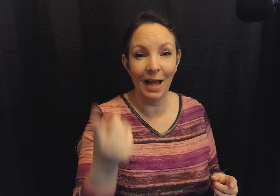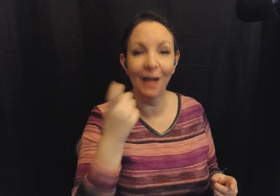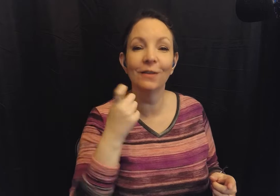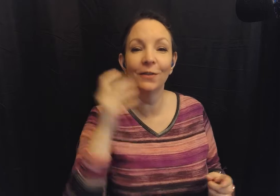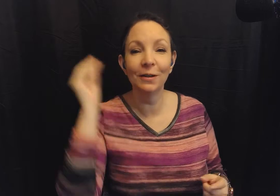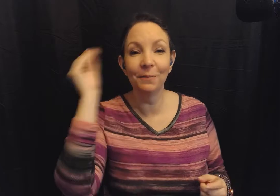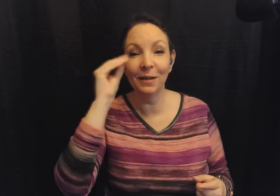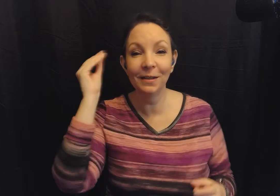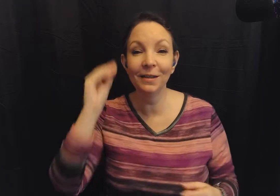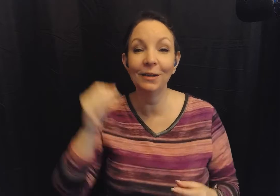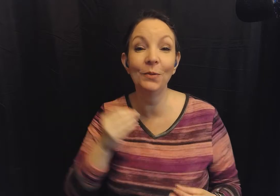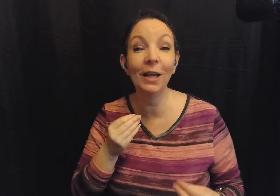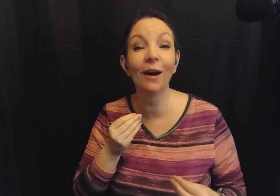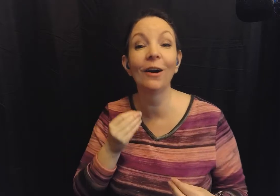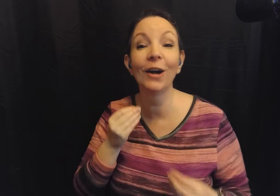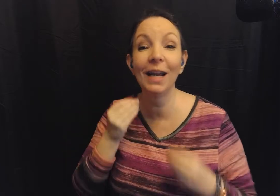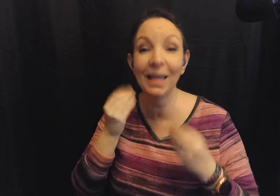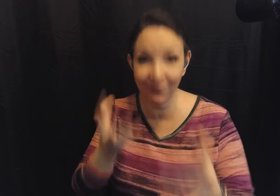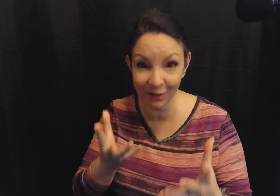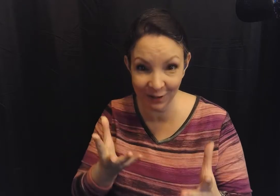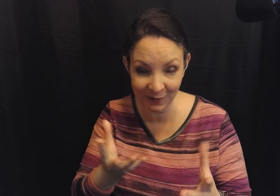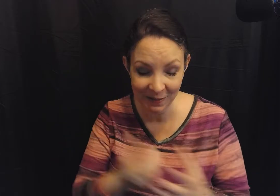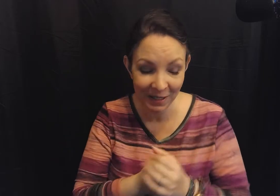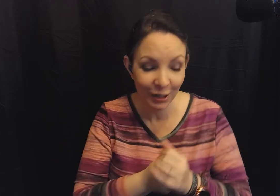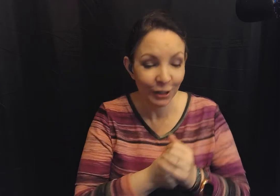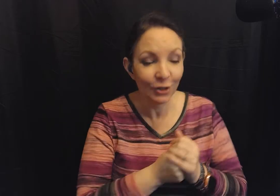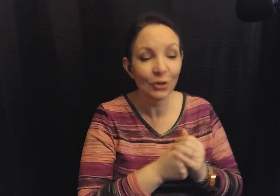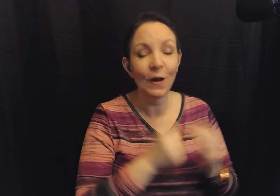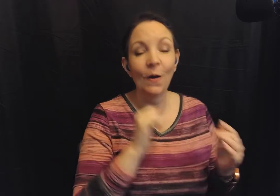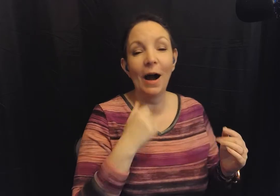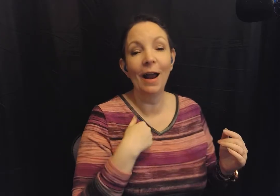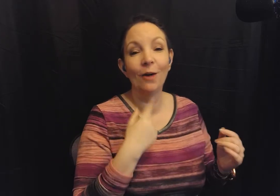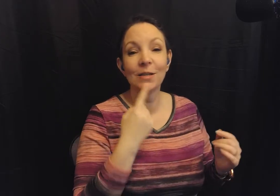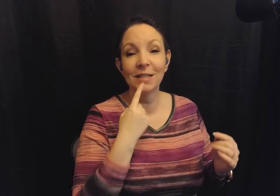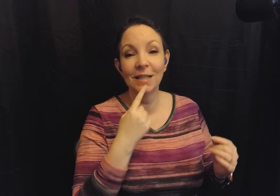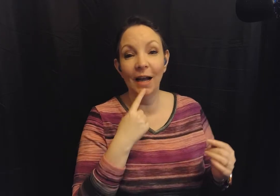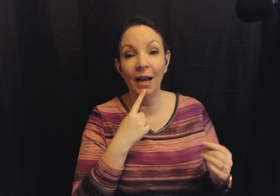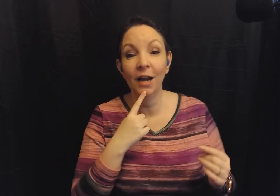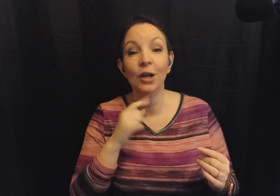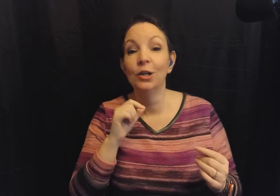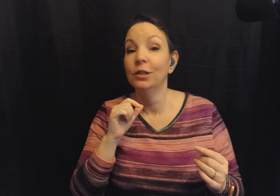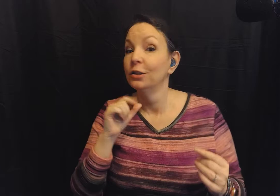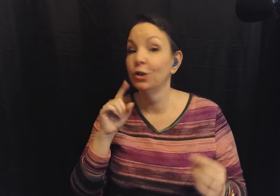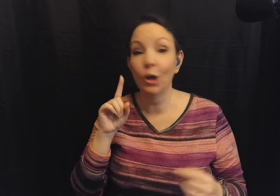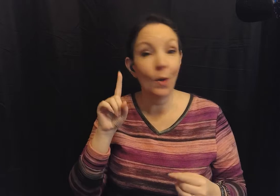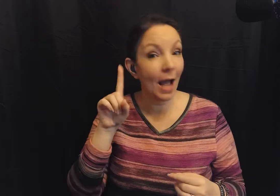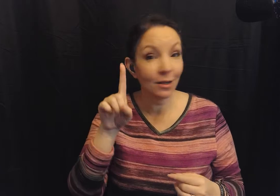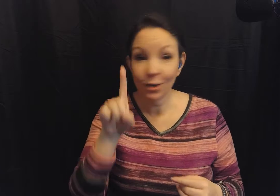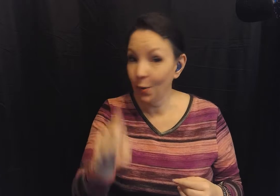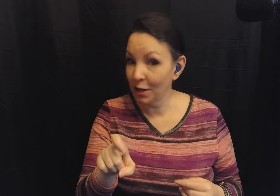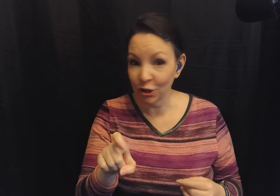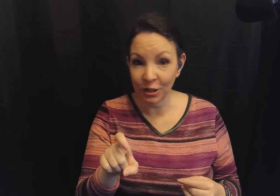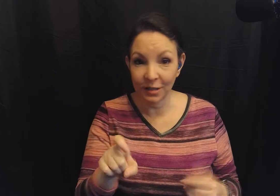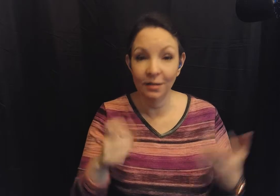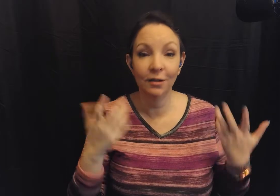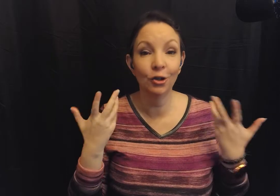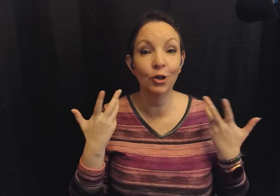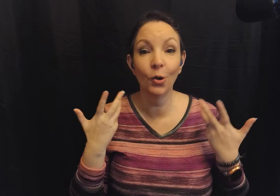for an opinion and we are going to give it to you. So I always say, don't ask a question you don't want